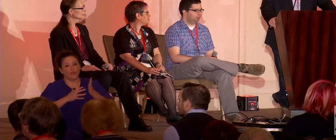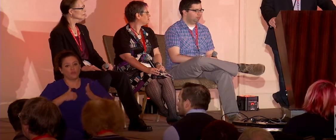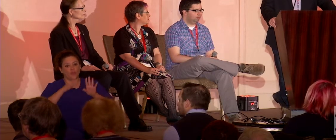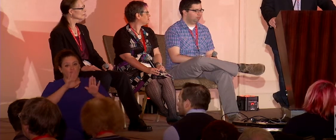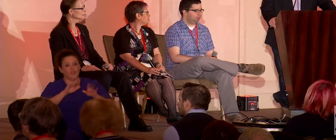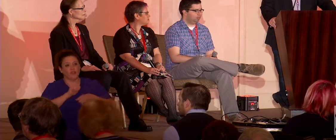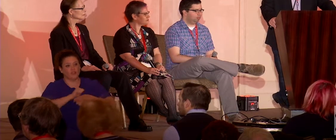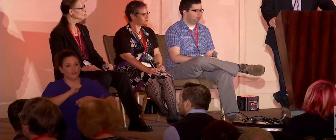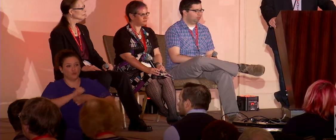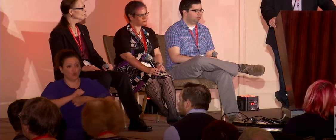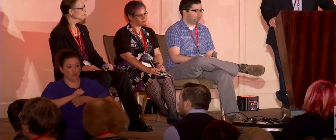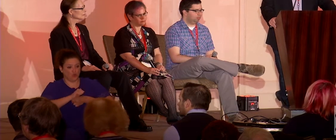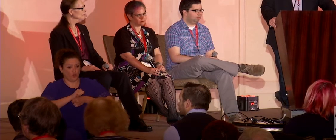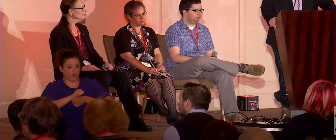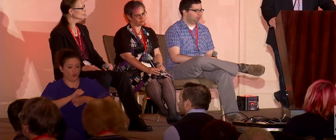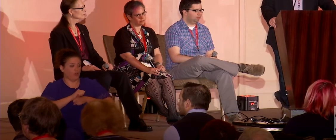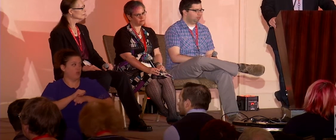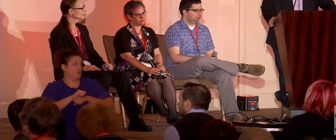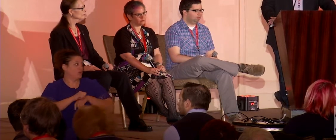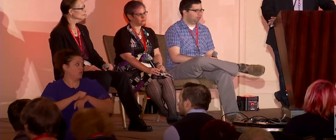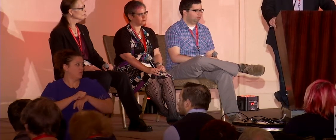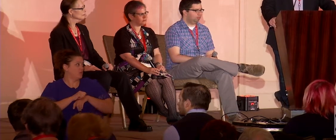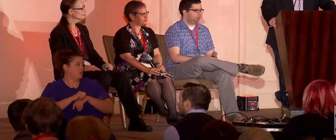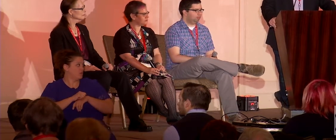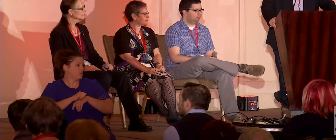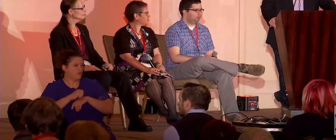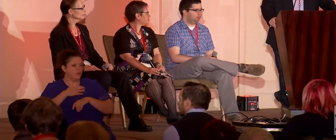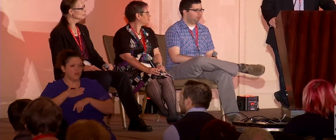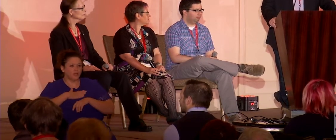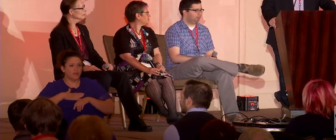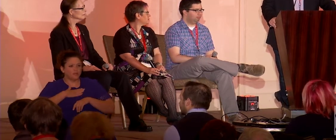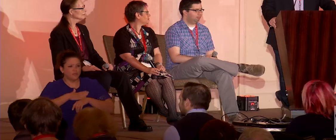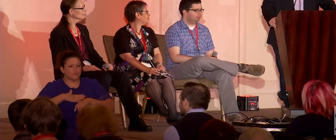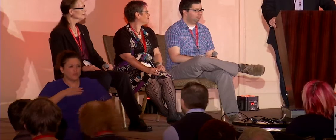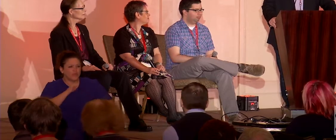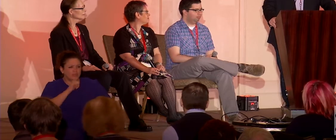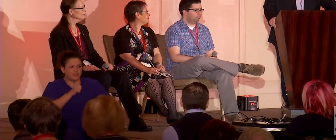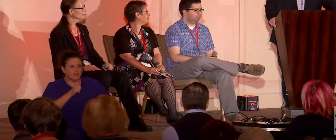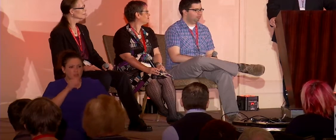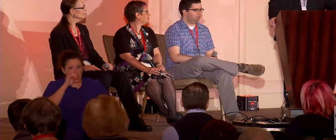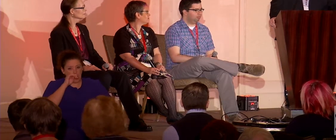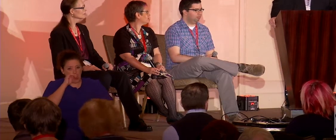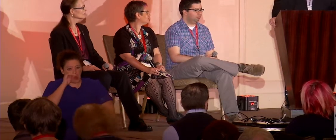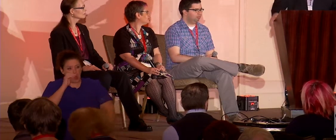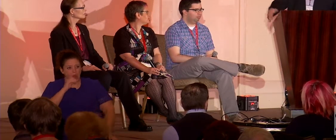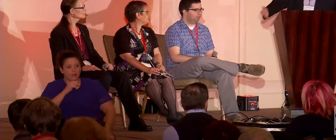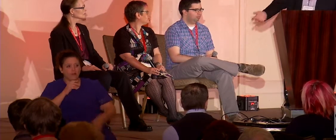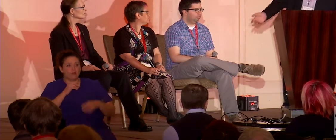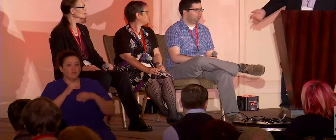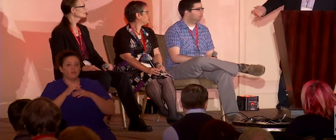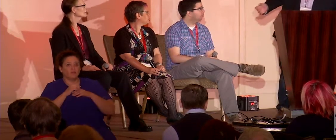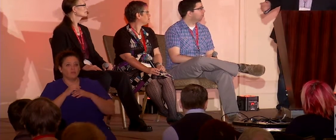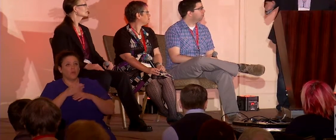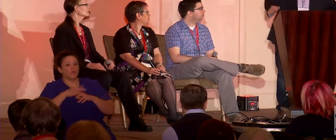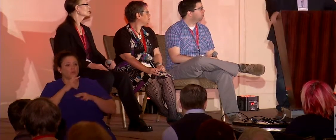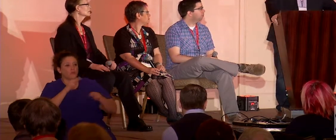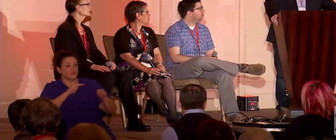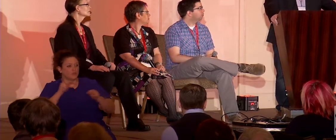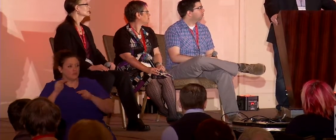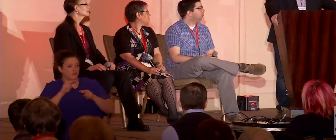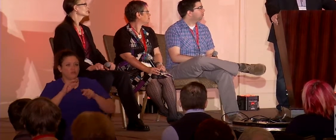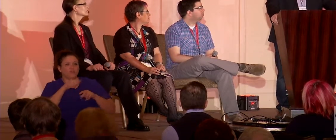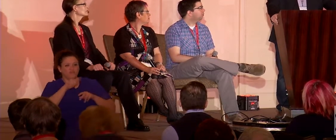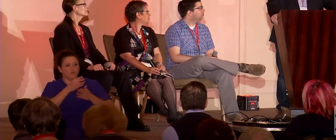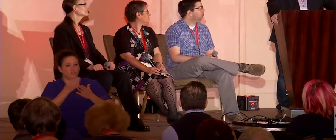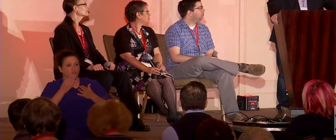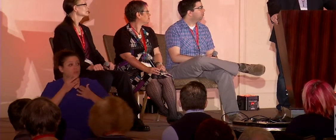work. Please don't outbid me on anything, but you know, whatever. and just a reminder, speaking of the topic of this panel,